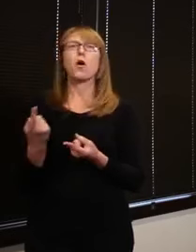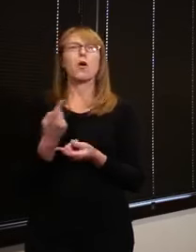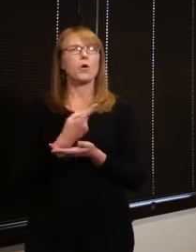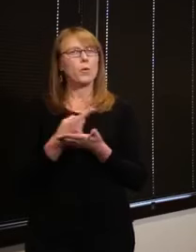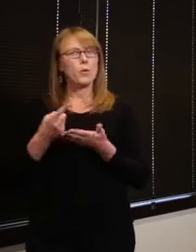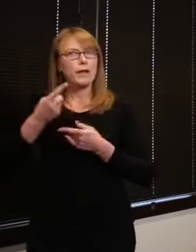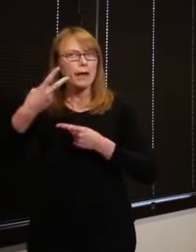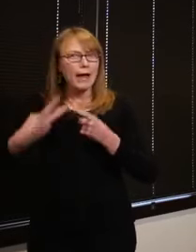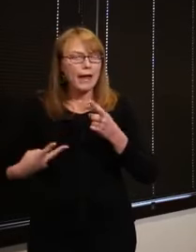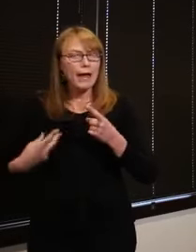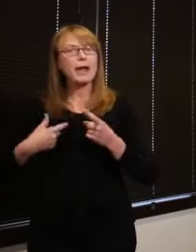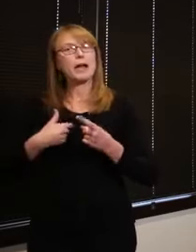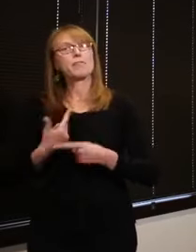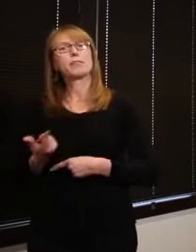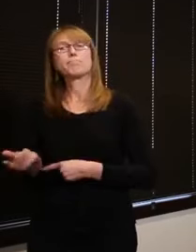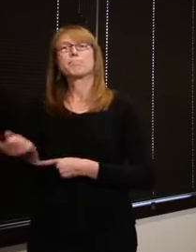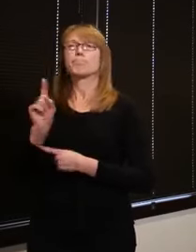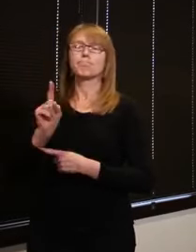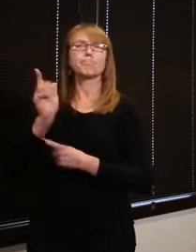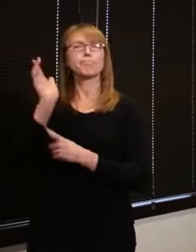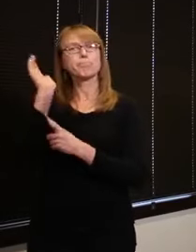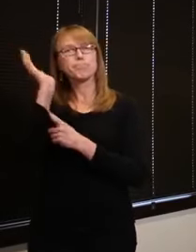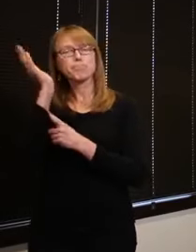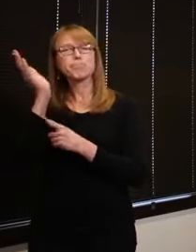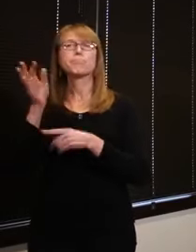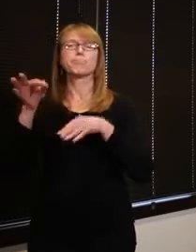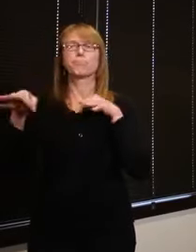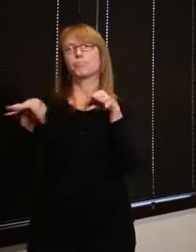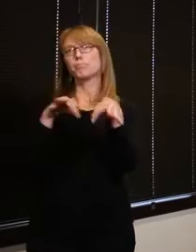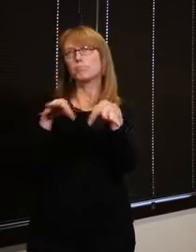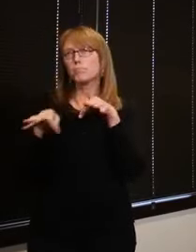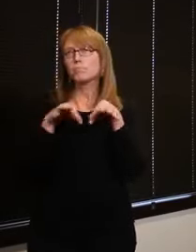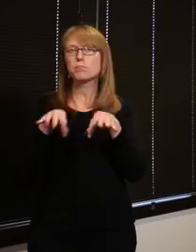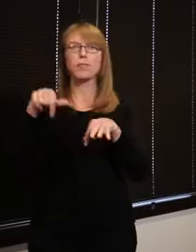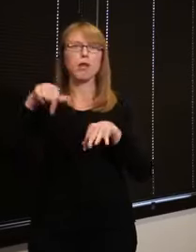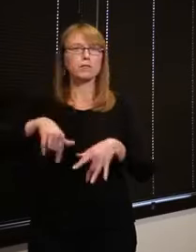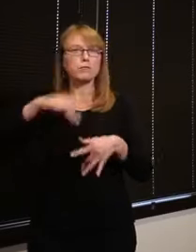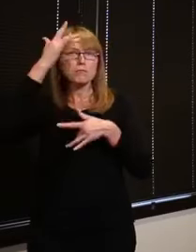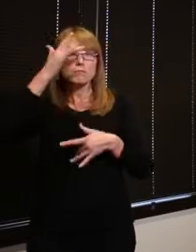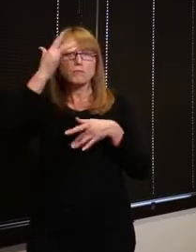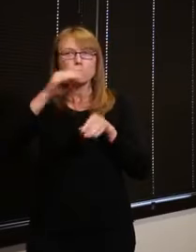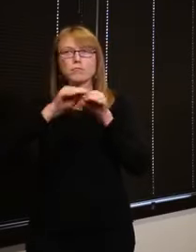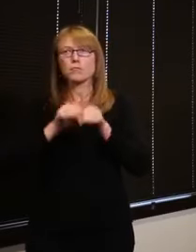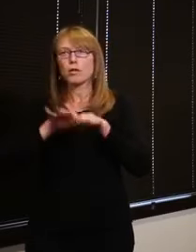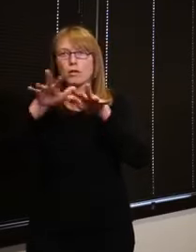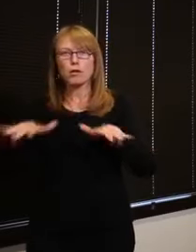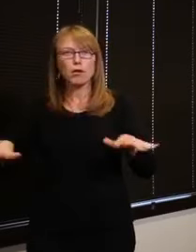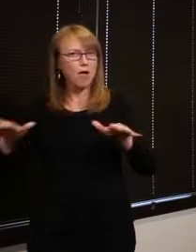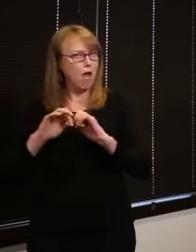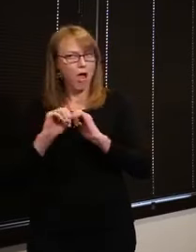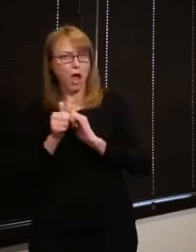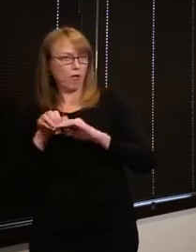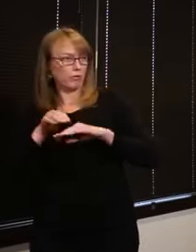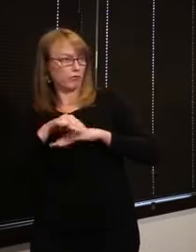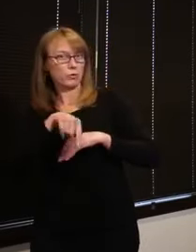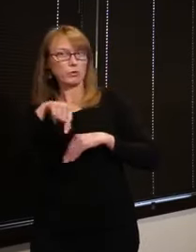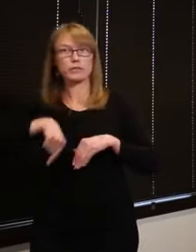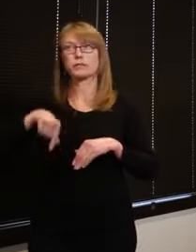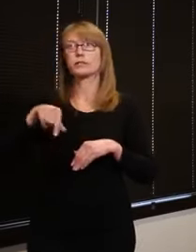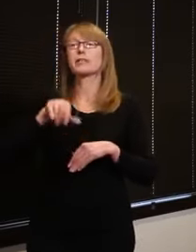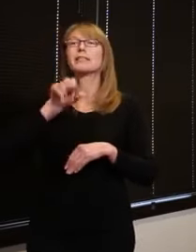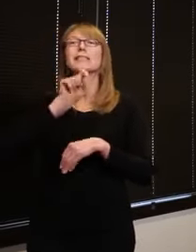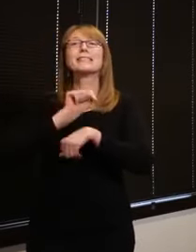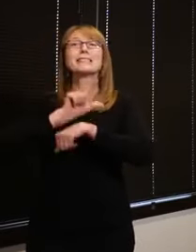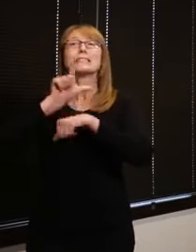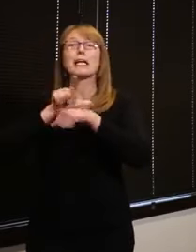pandemic and its effect on the St. Louis metropolitan area. And I personally want to thank everybody out in the community for